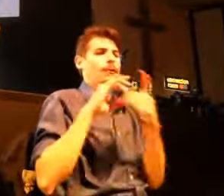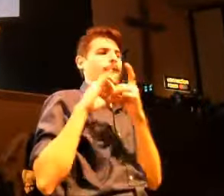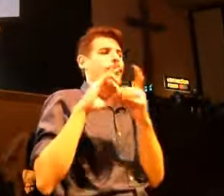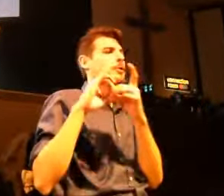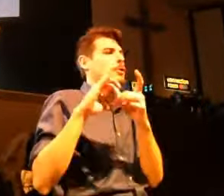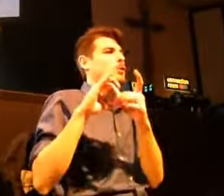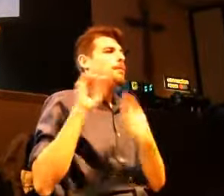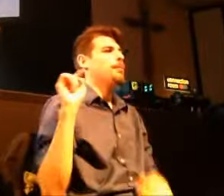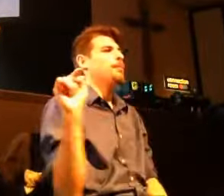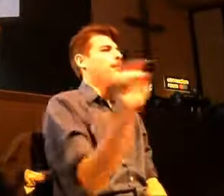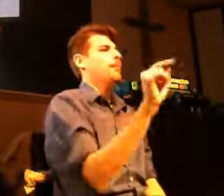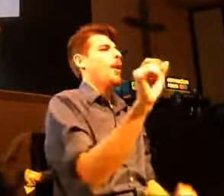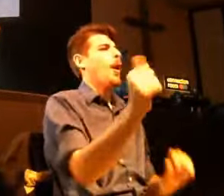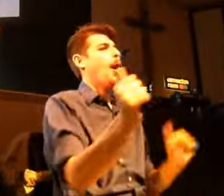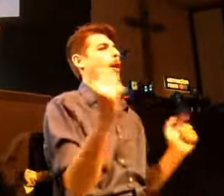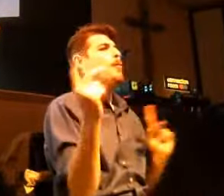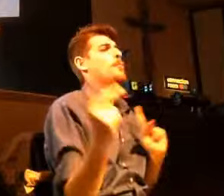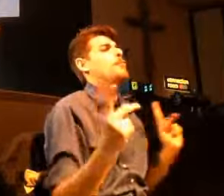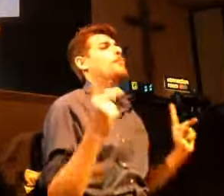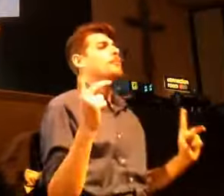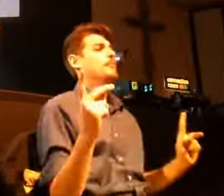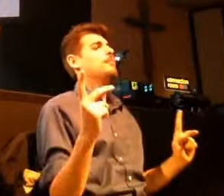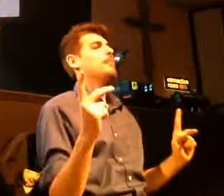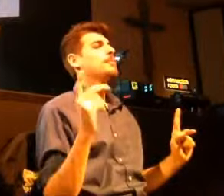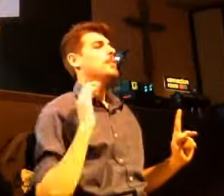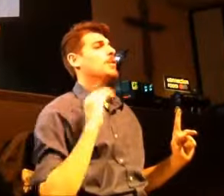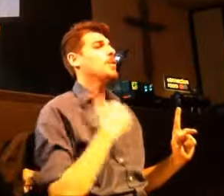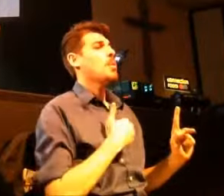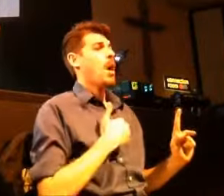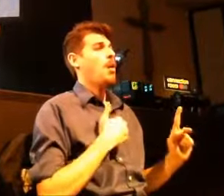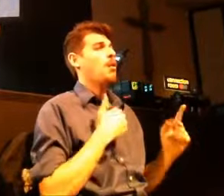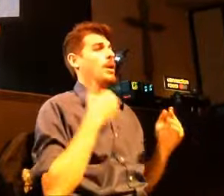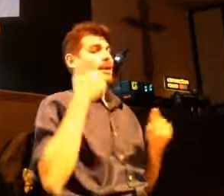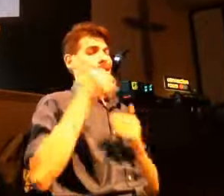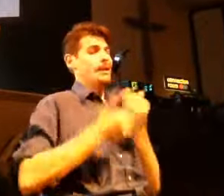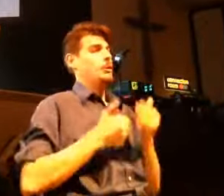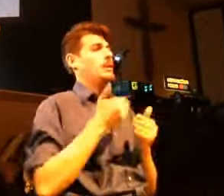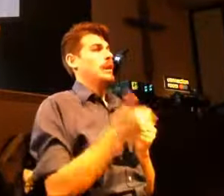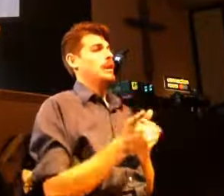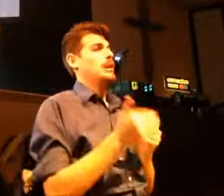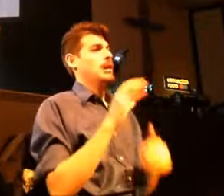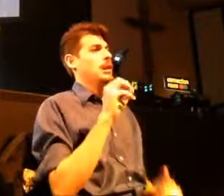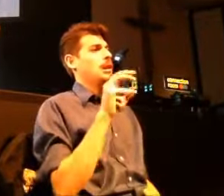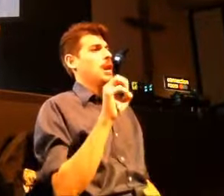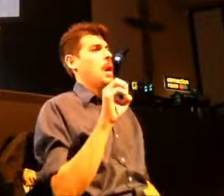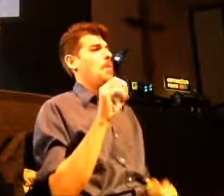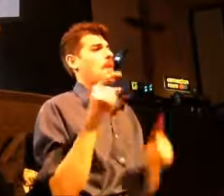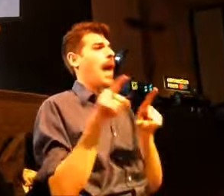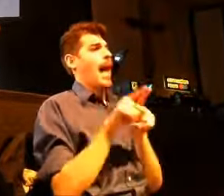weeks is simply that you realize the true beauty and invitation to come as you are.